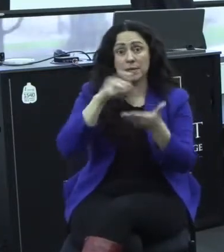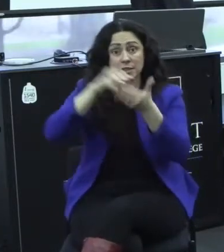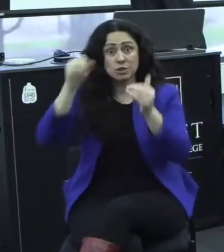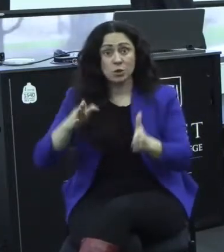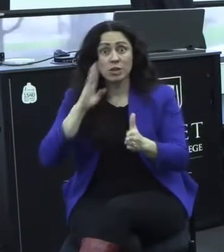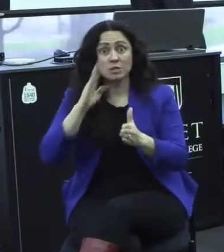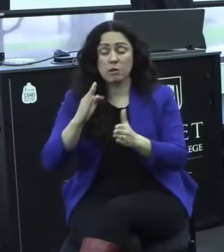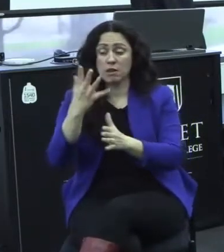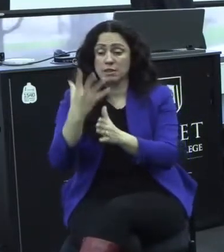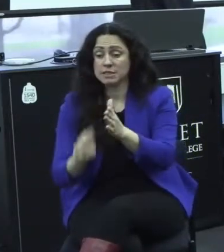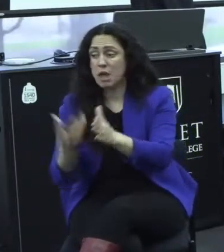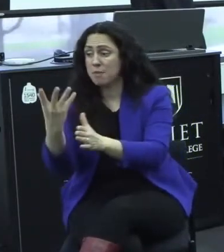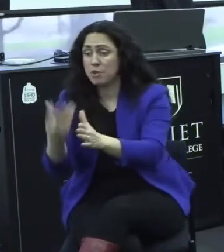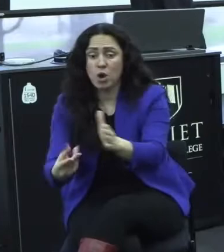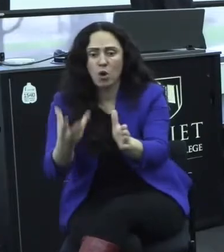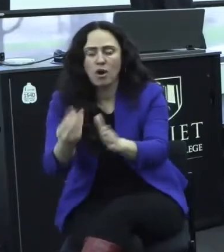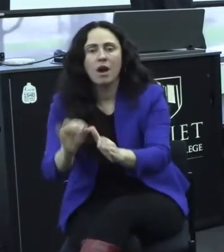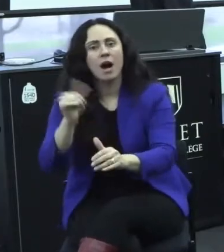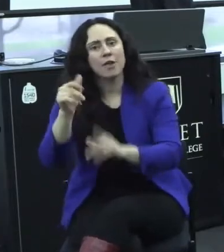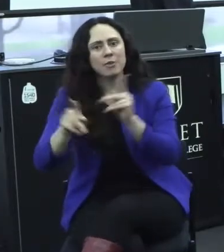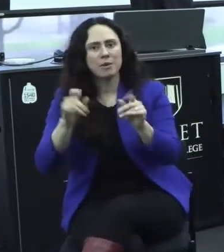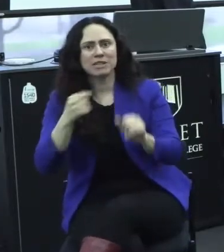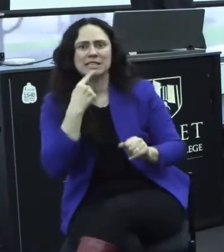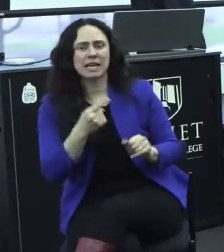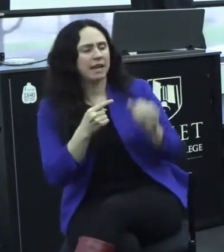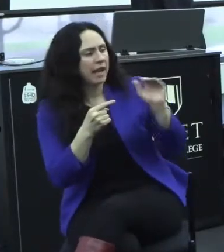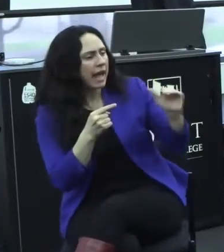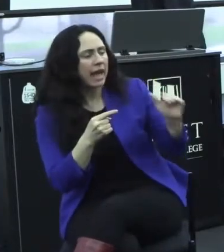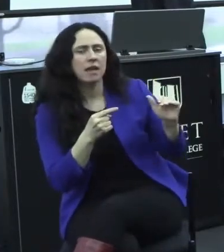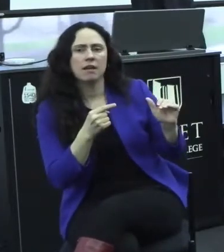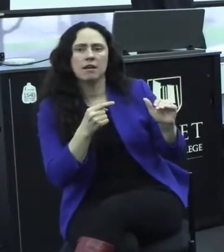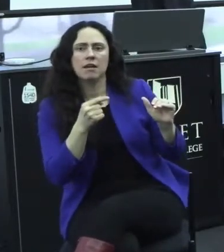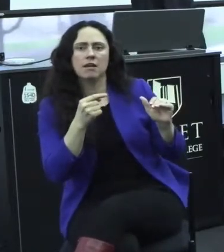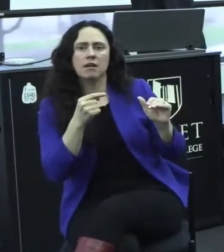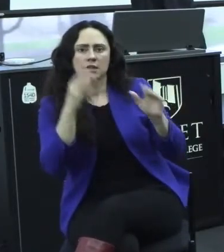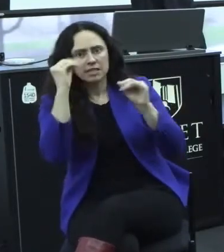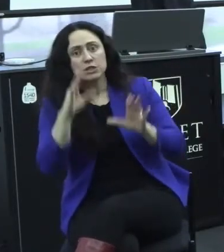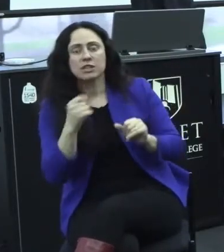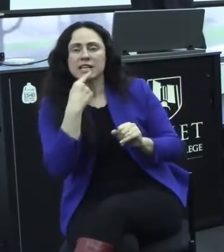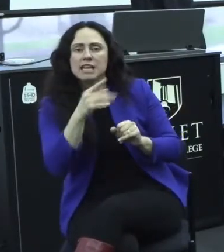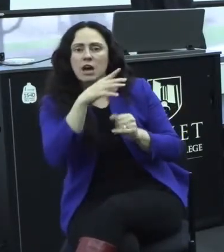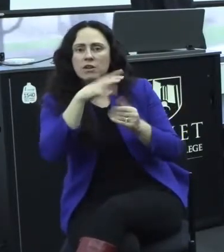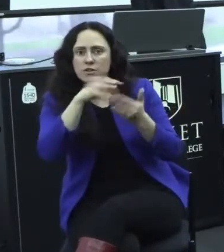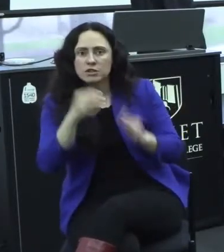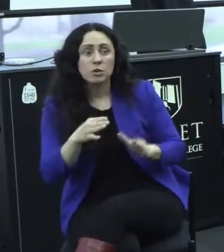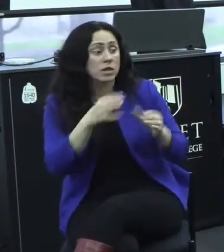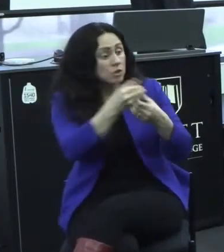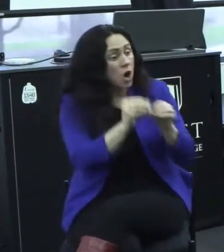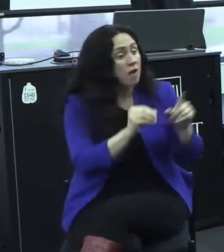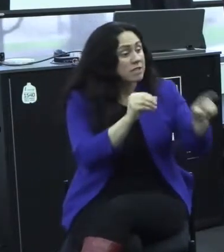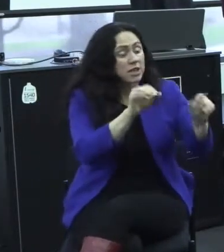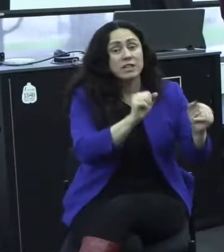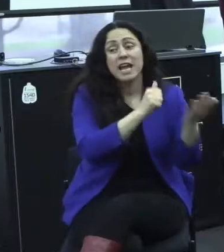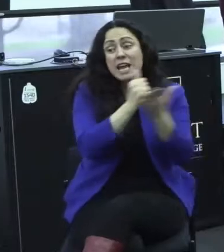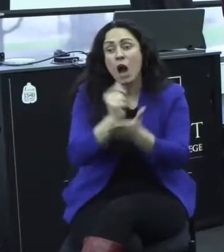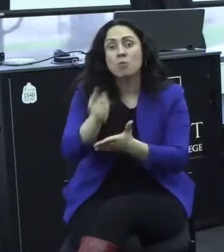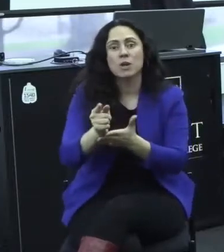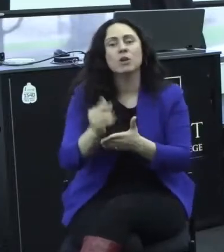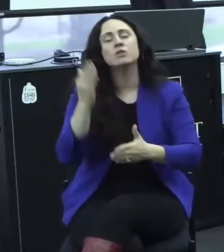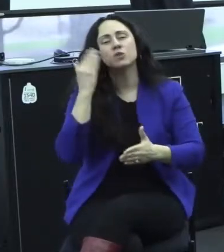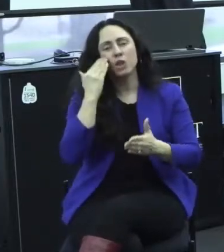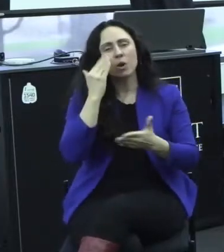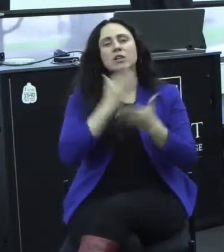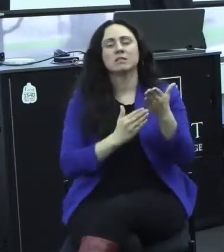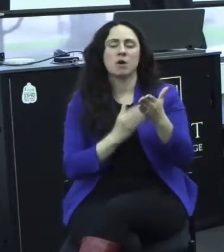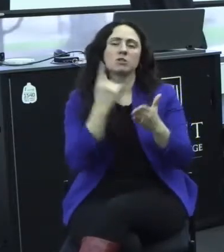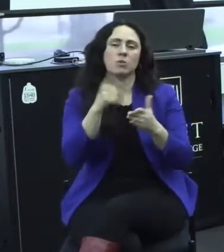need others to be able to help say, hey, you know what? There's this office over here that can help you. So the awareness parts is one of the biggest